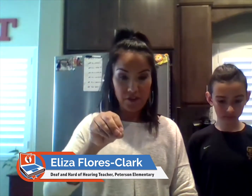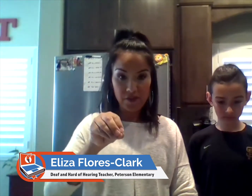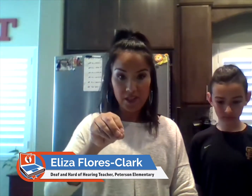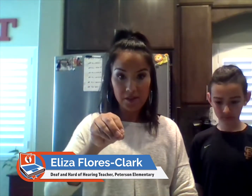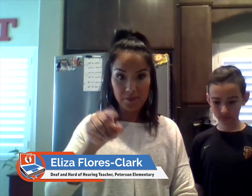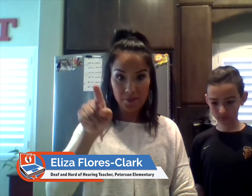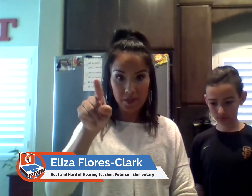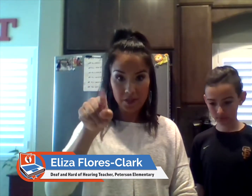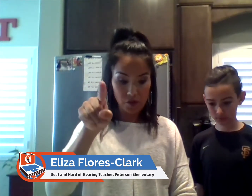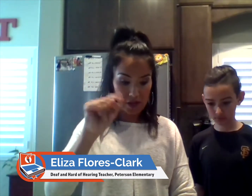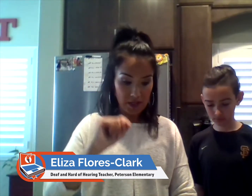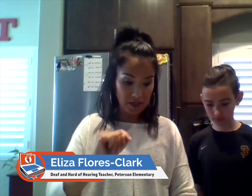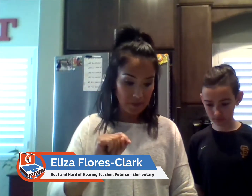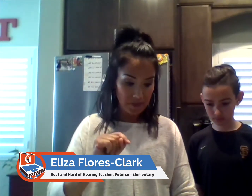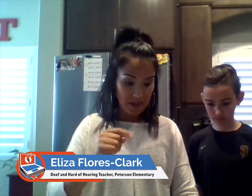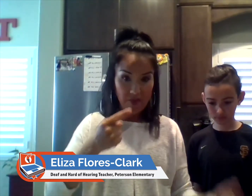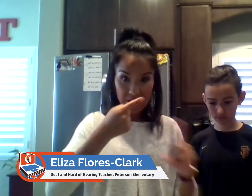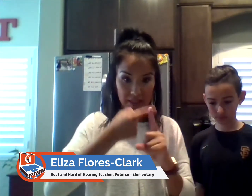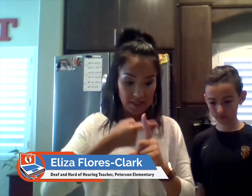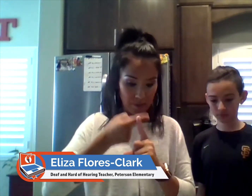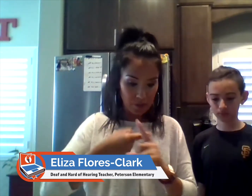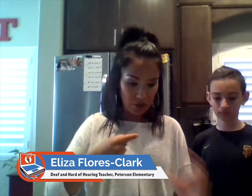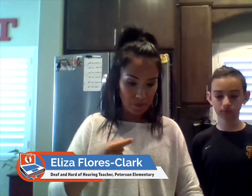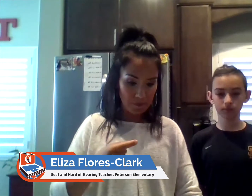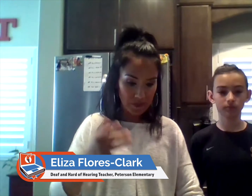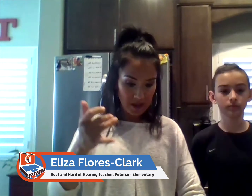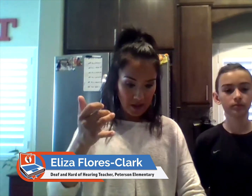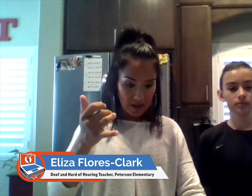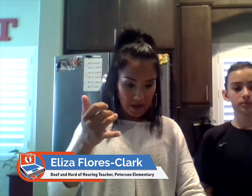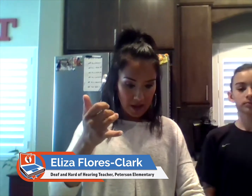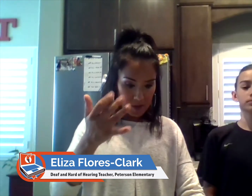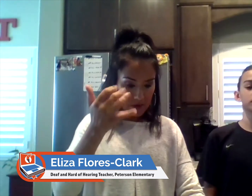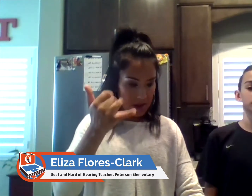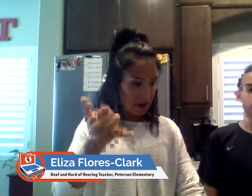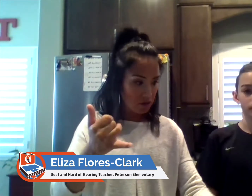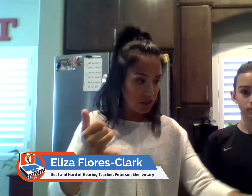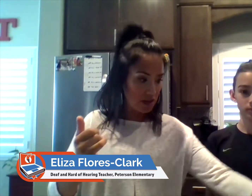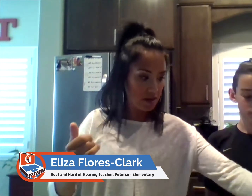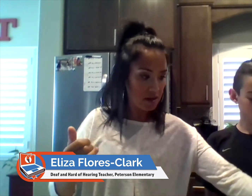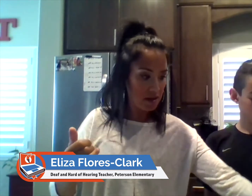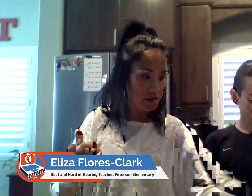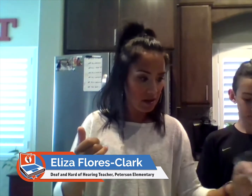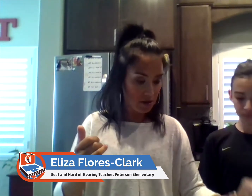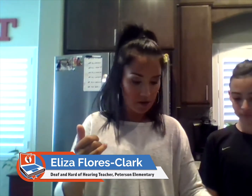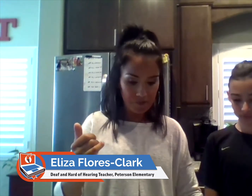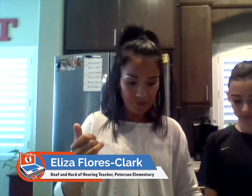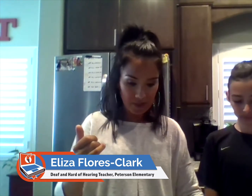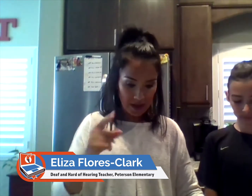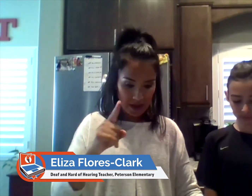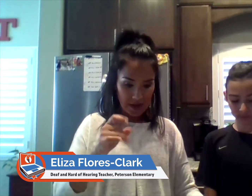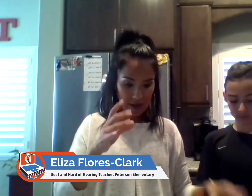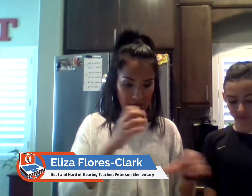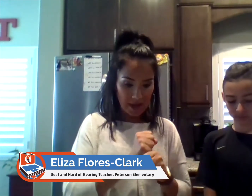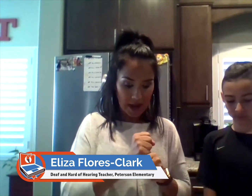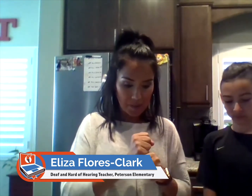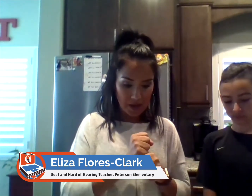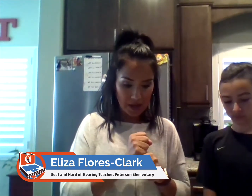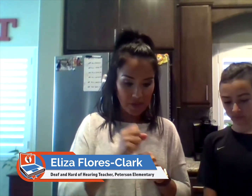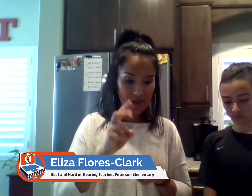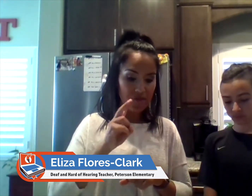350 degrees. That's the temperature. Now, Jaden, in here, I need to get it. I'm going to get the